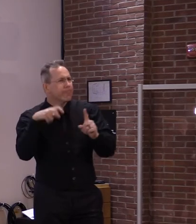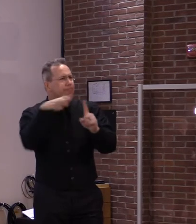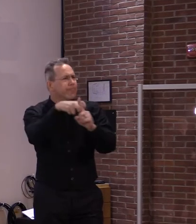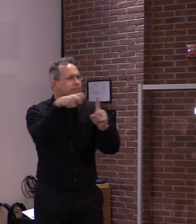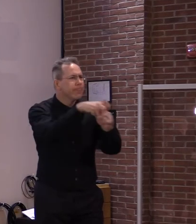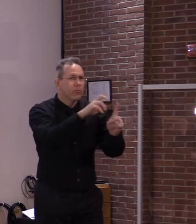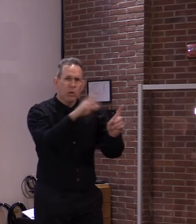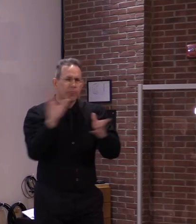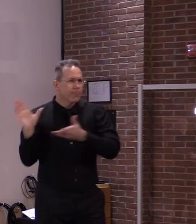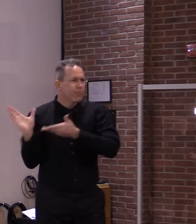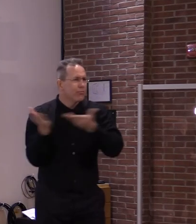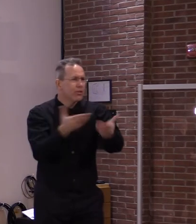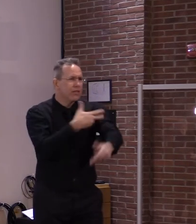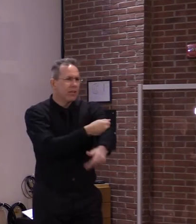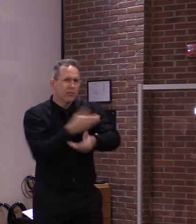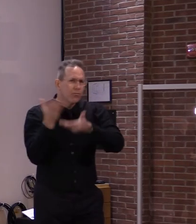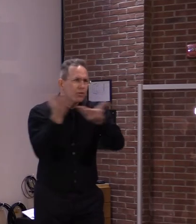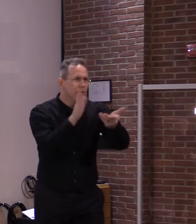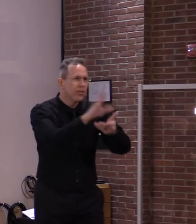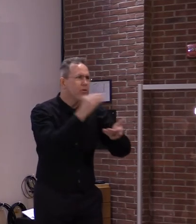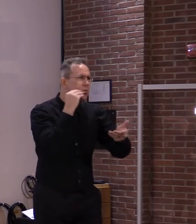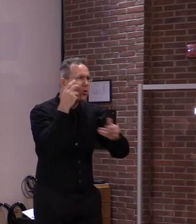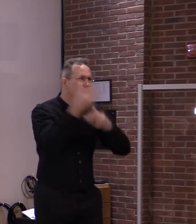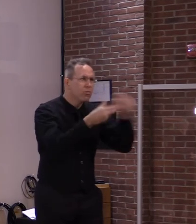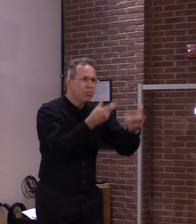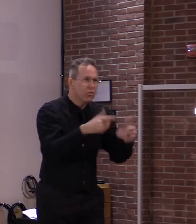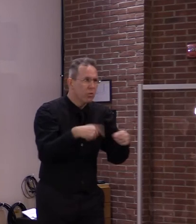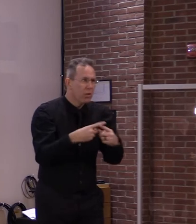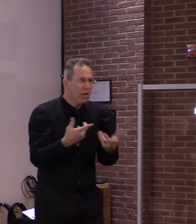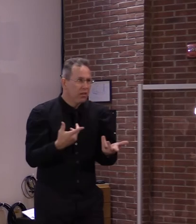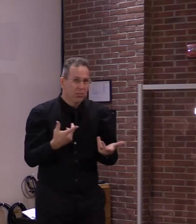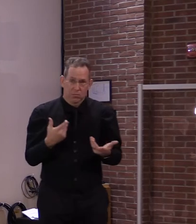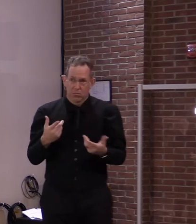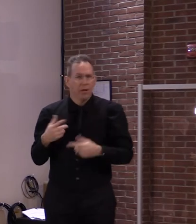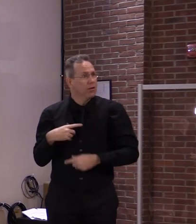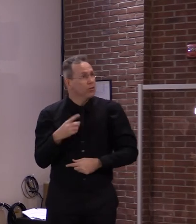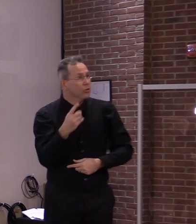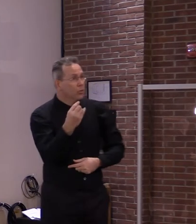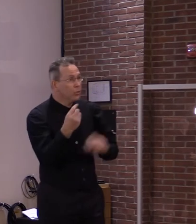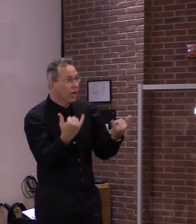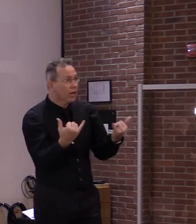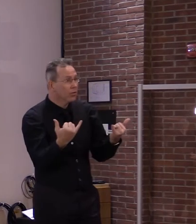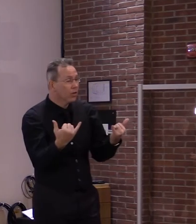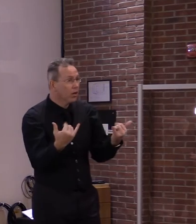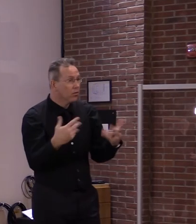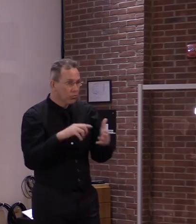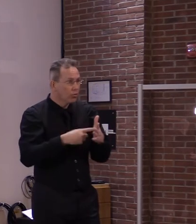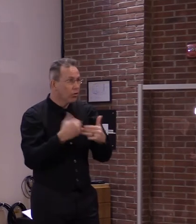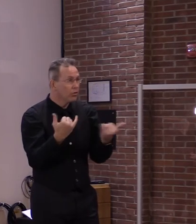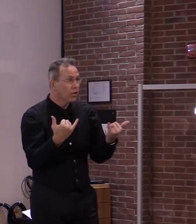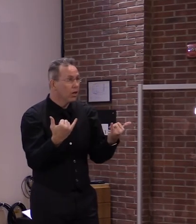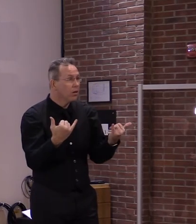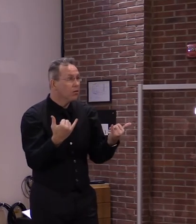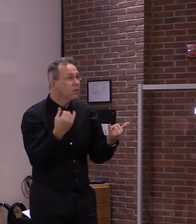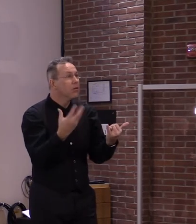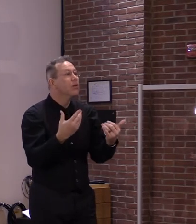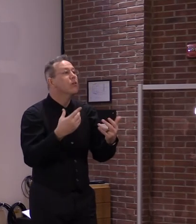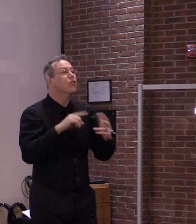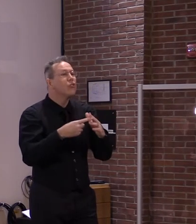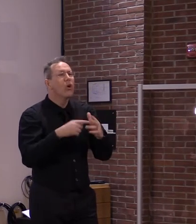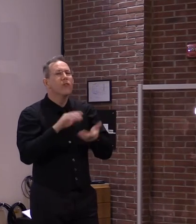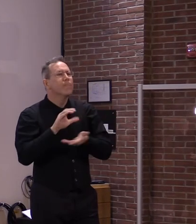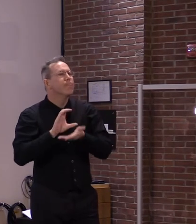today and i think that you'll start seeing vaccinations within the starting today